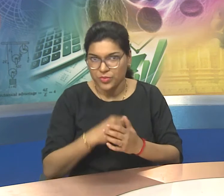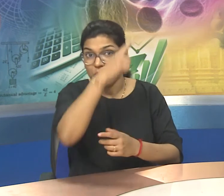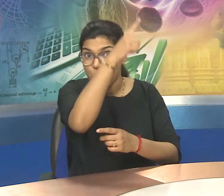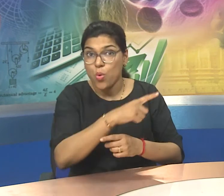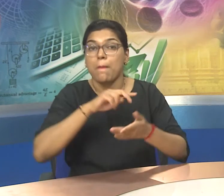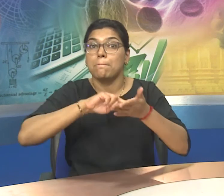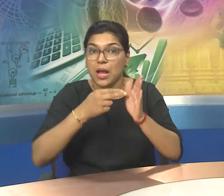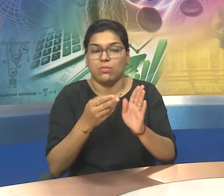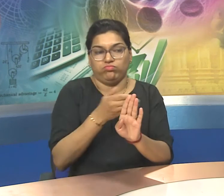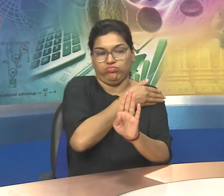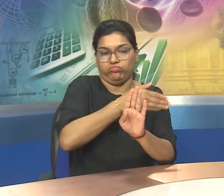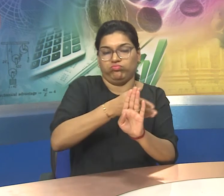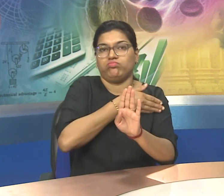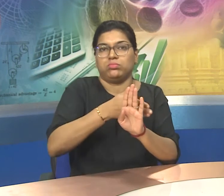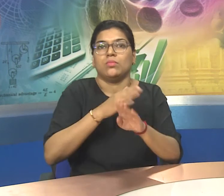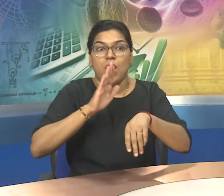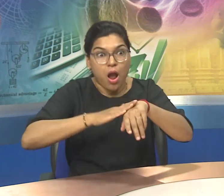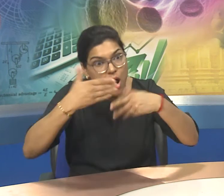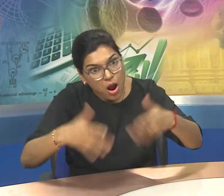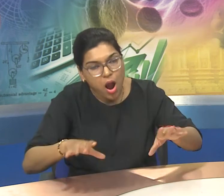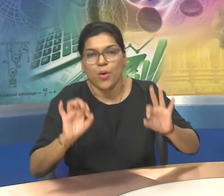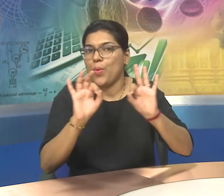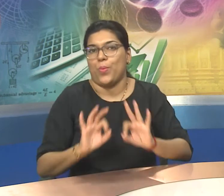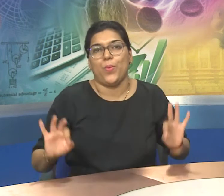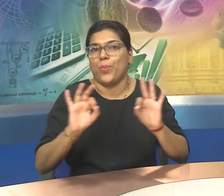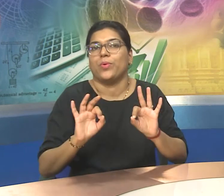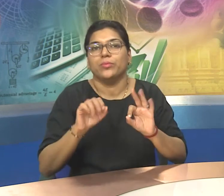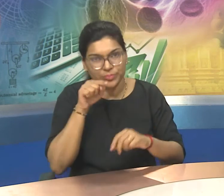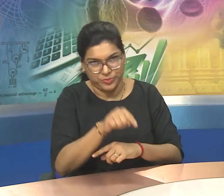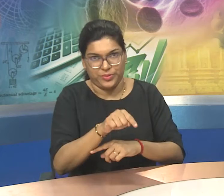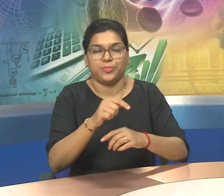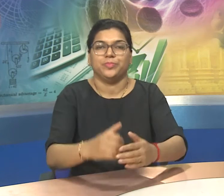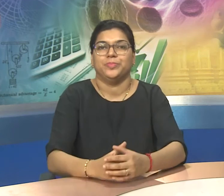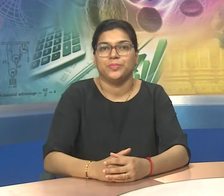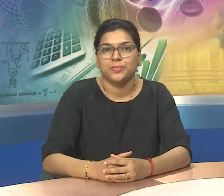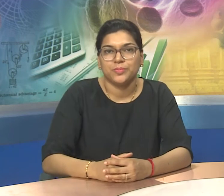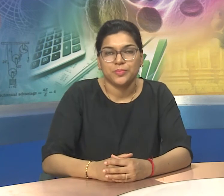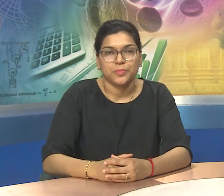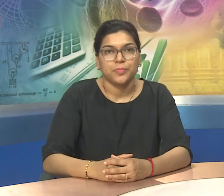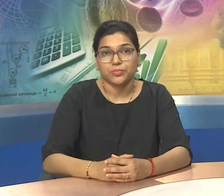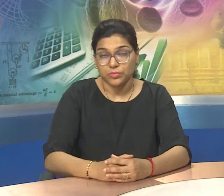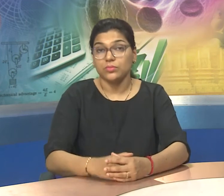book. So, all these sentences indicates that something has not happened recently.